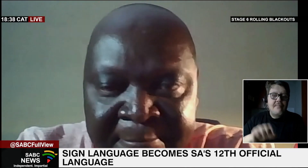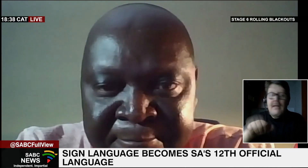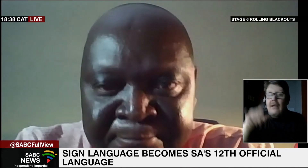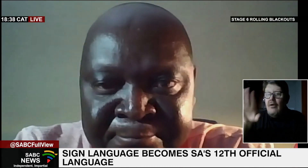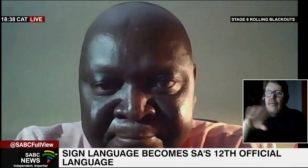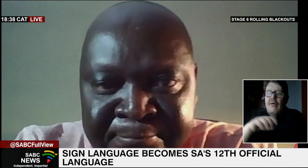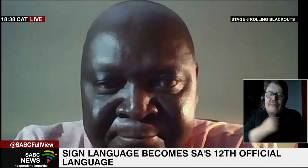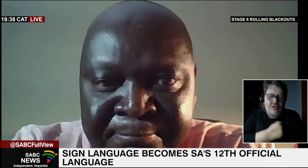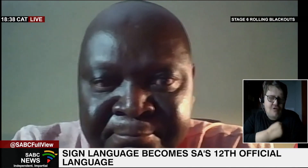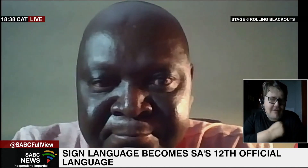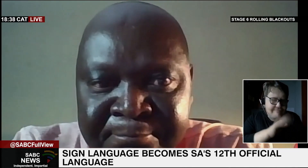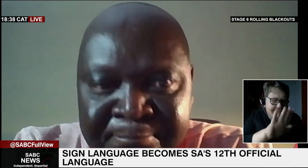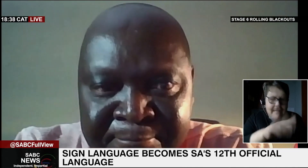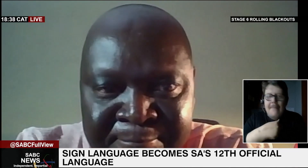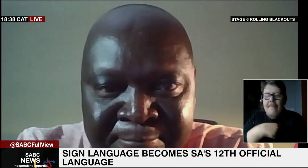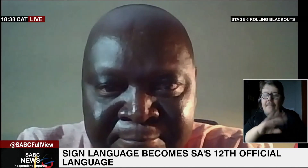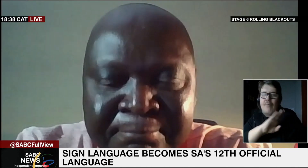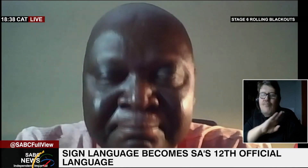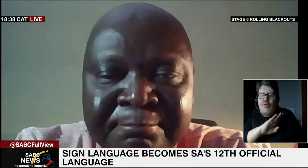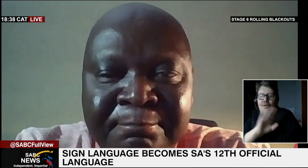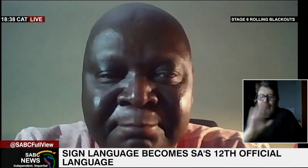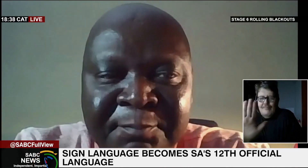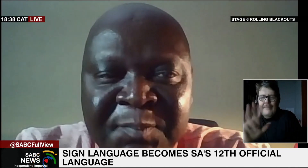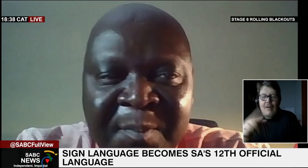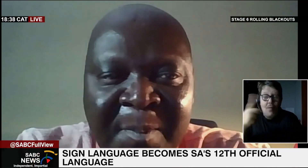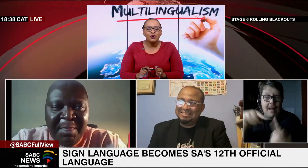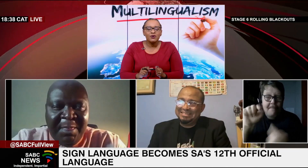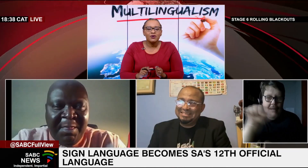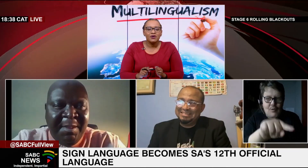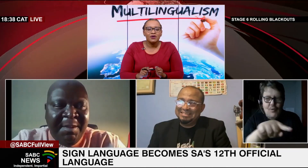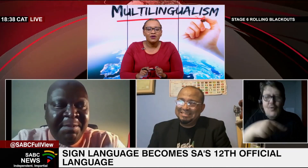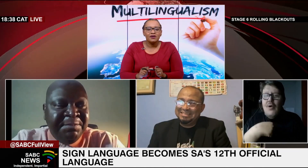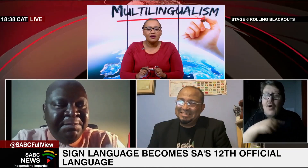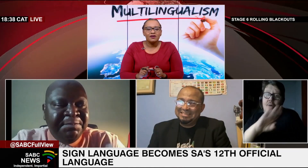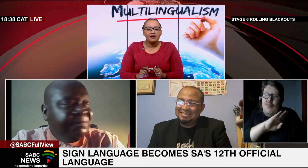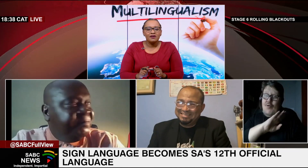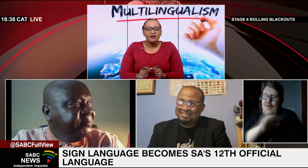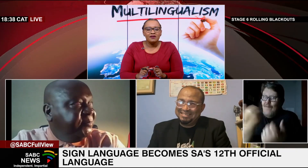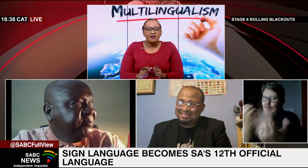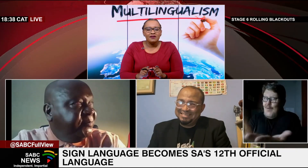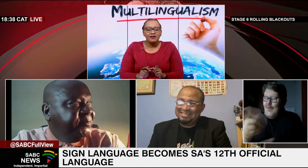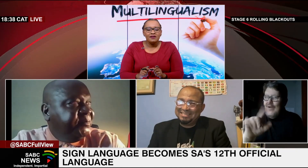Dr. Monareng. I'll come back to you in just a second. For you, Bruno.